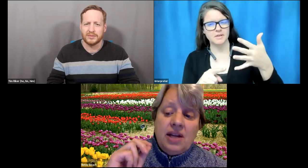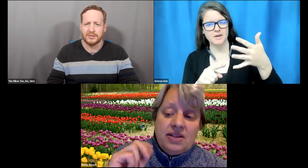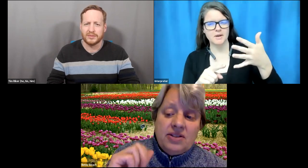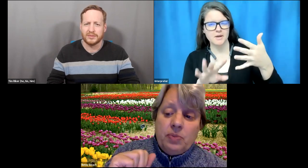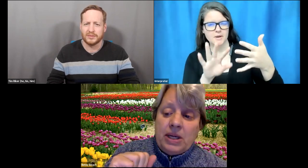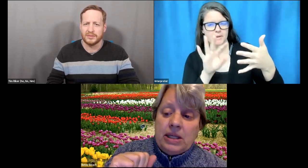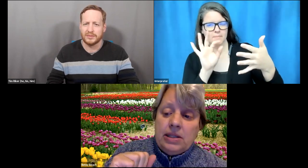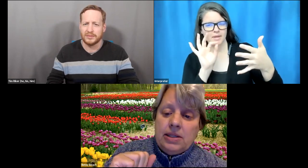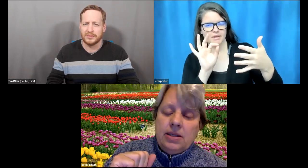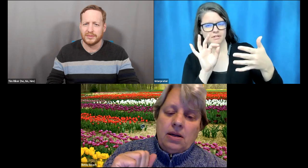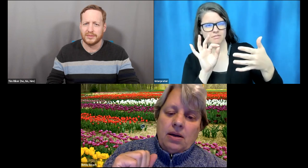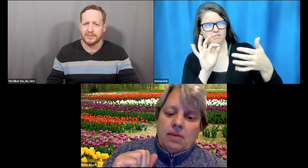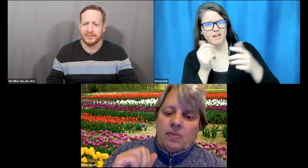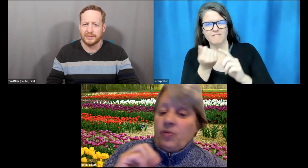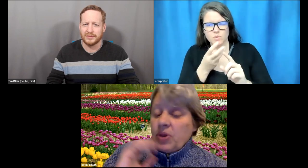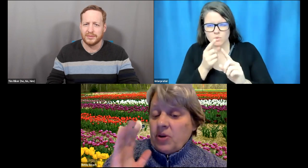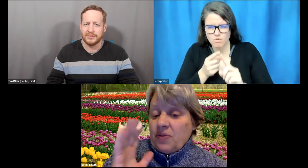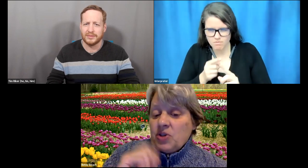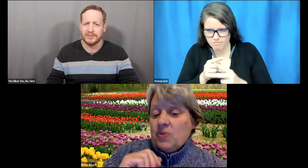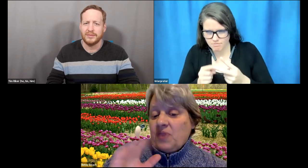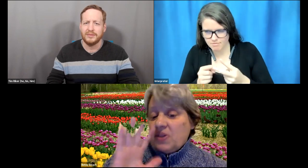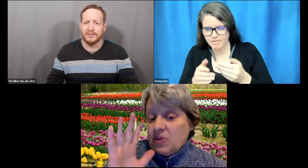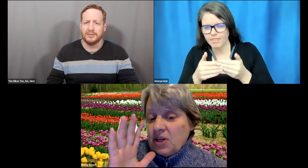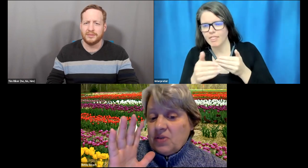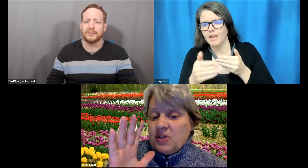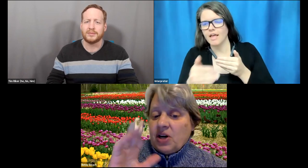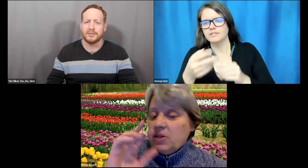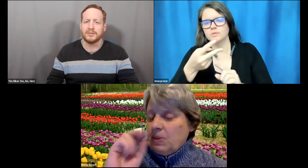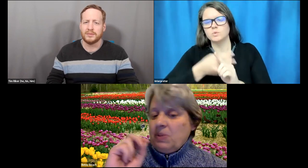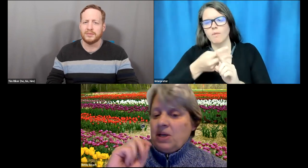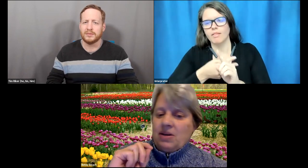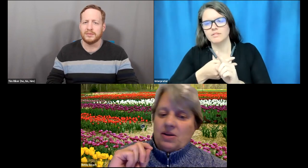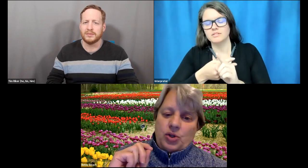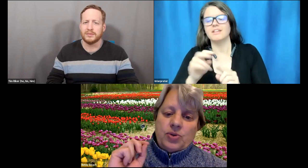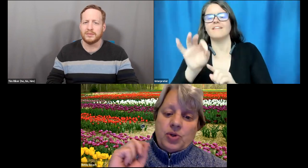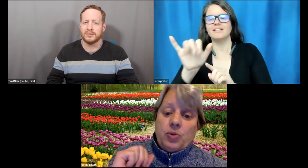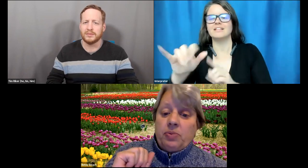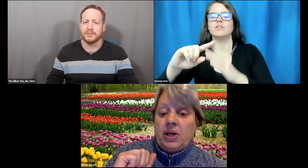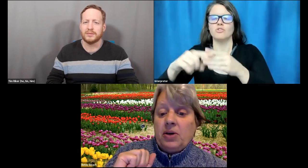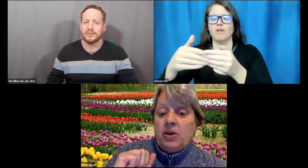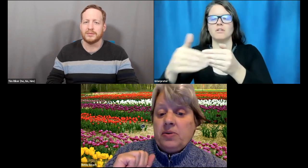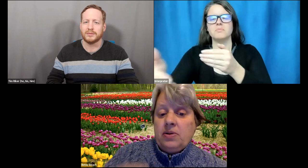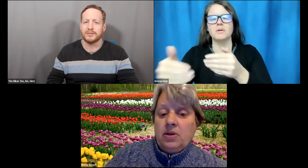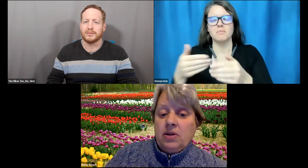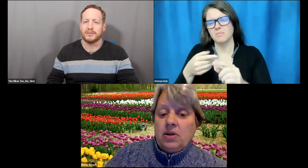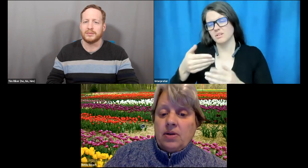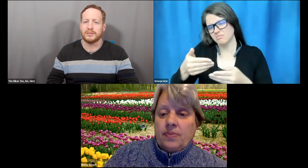next 2 months before the new fiscal year starts, maybe choose two or three goals.